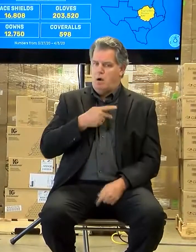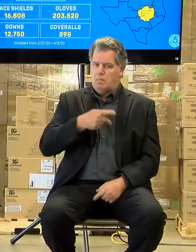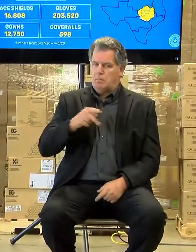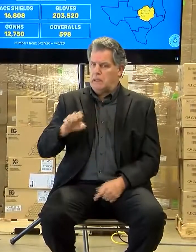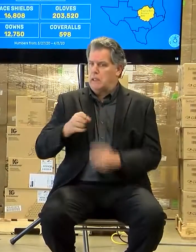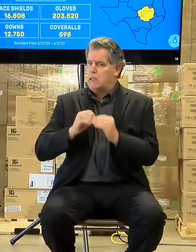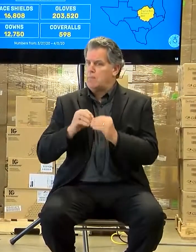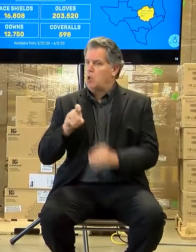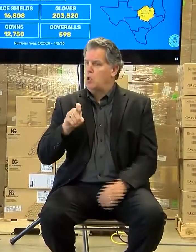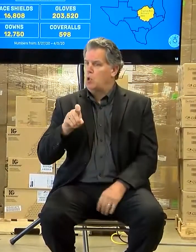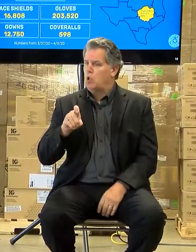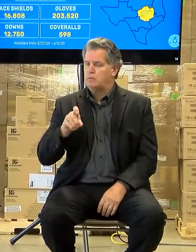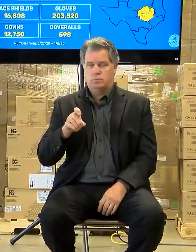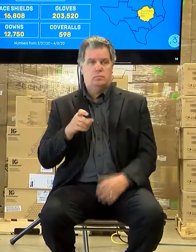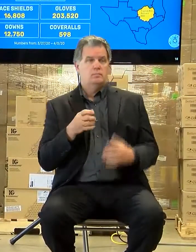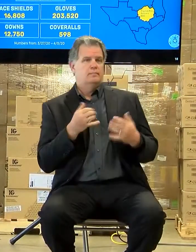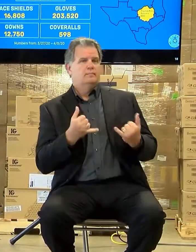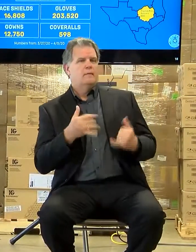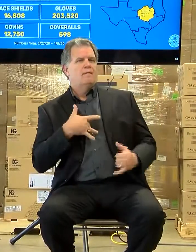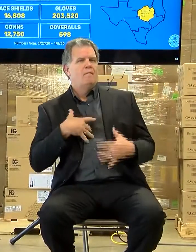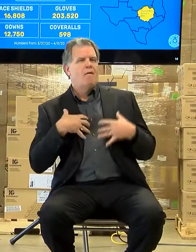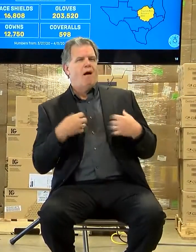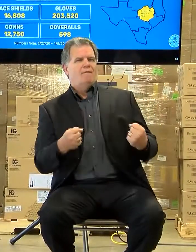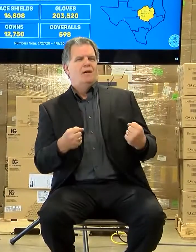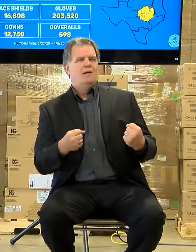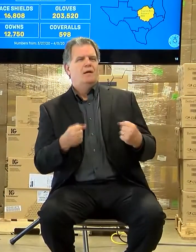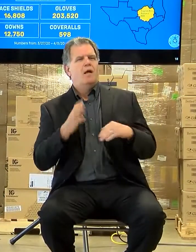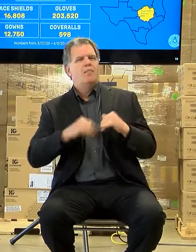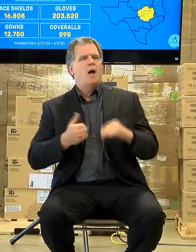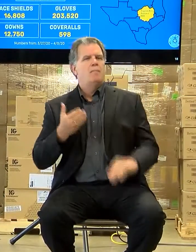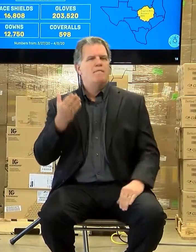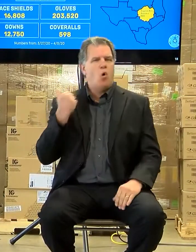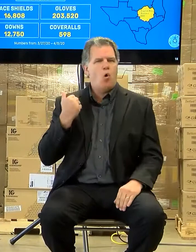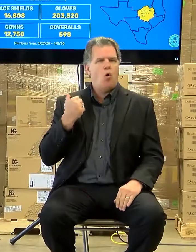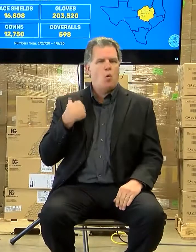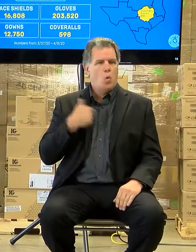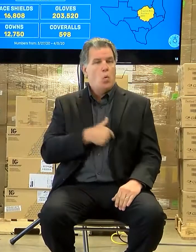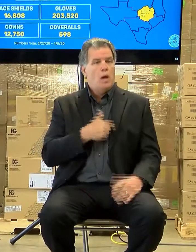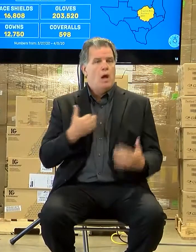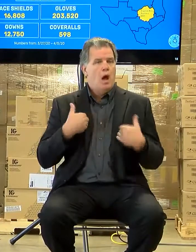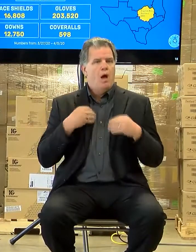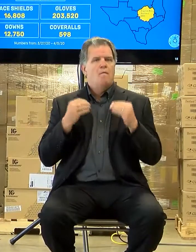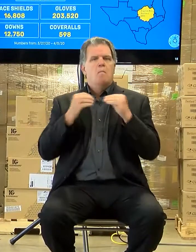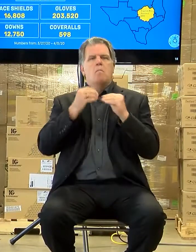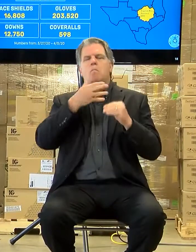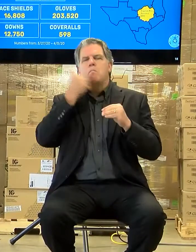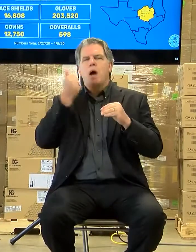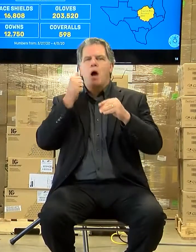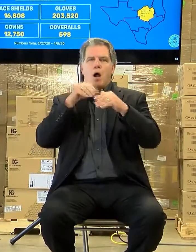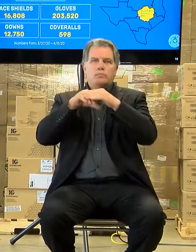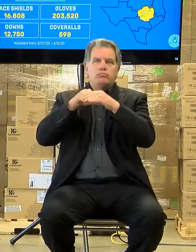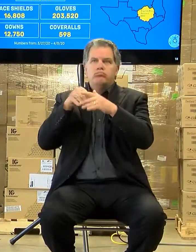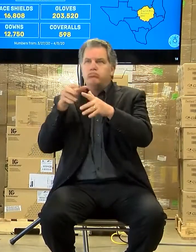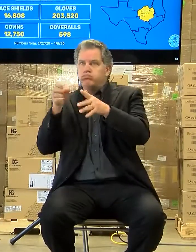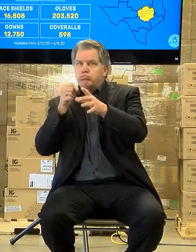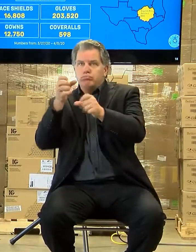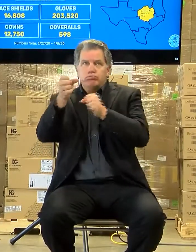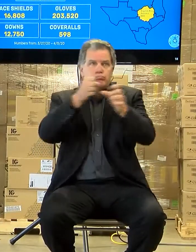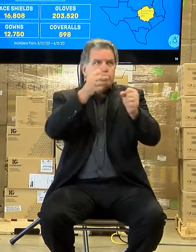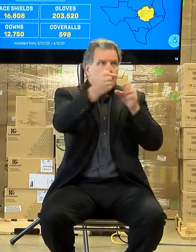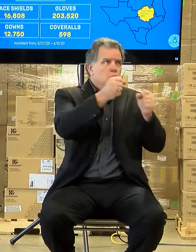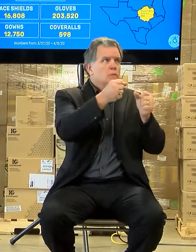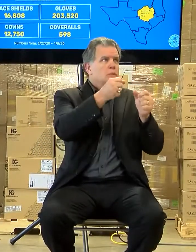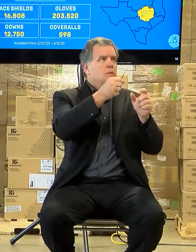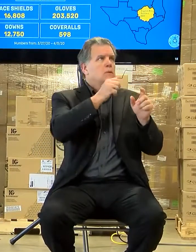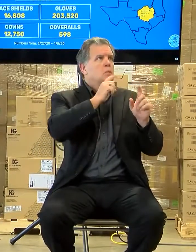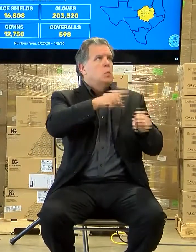I feel more confident now than I ever have with regard to access to PPE supplies. What we have,